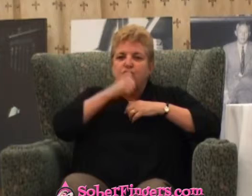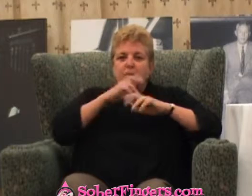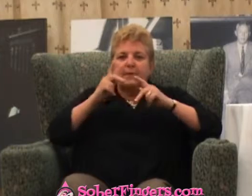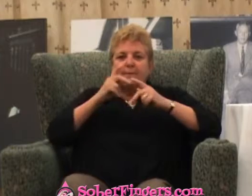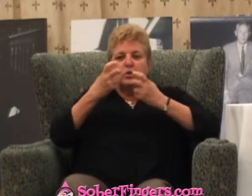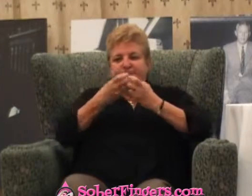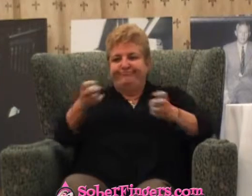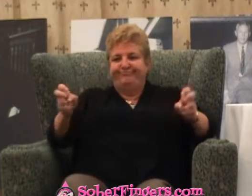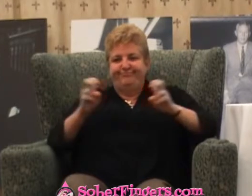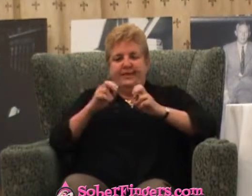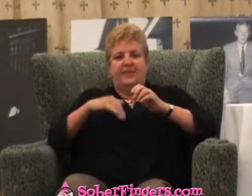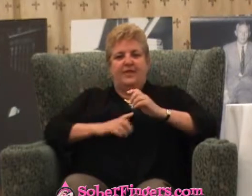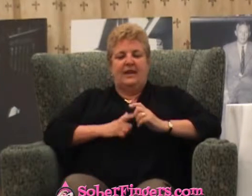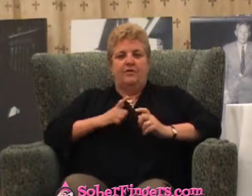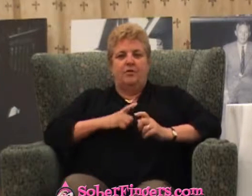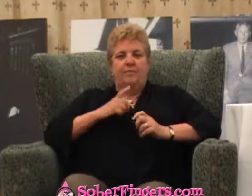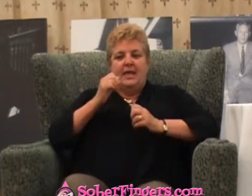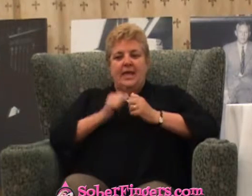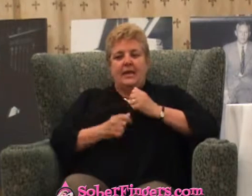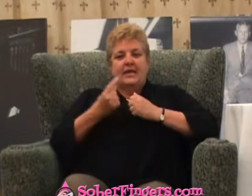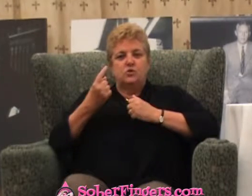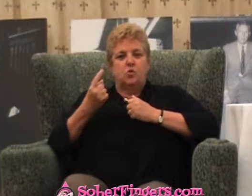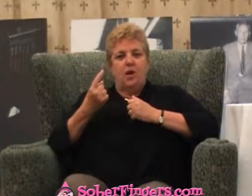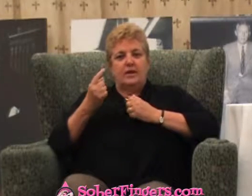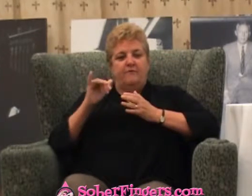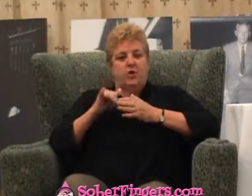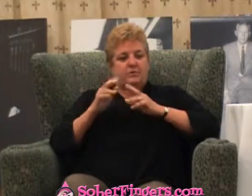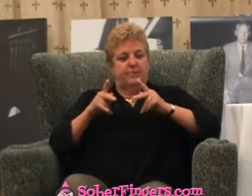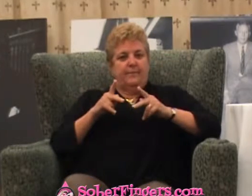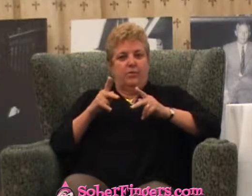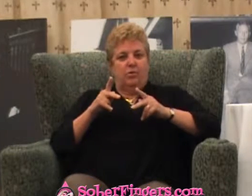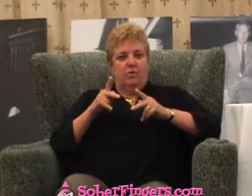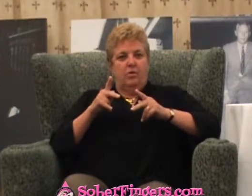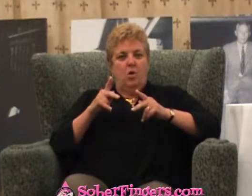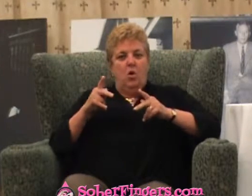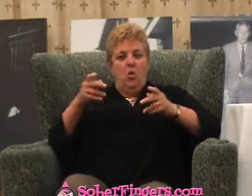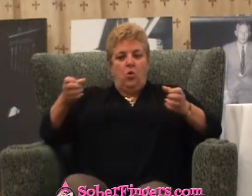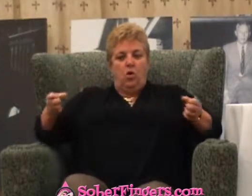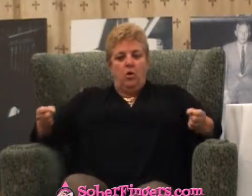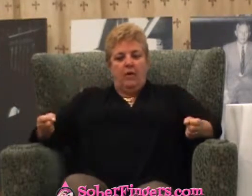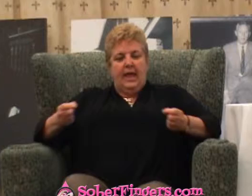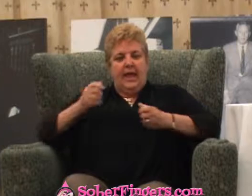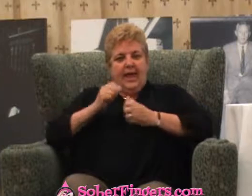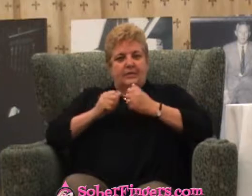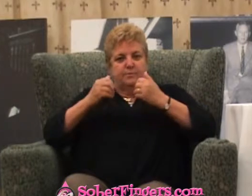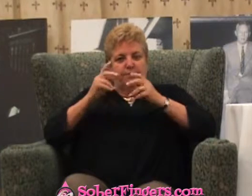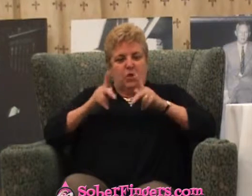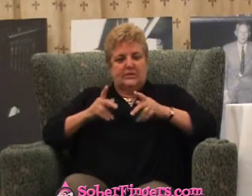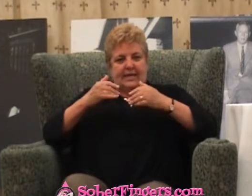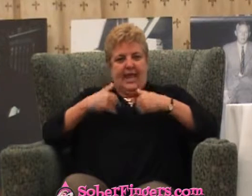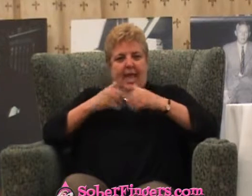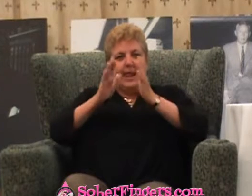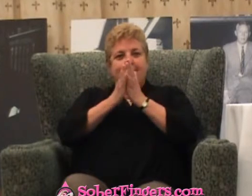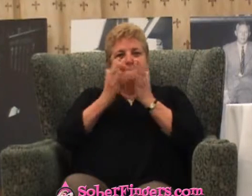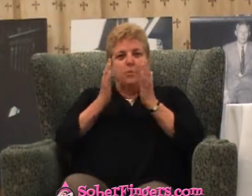And each one of the drunks that sat in her living room that morning were holding a copy of the Big Book of Alcoholics Anonymous in their